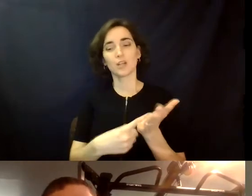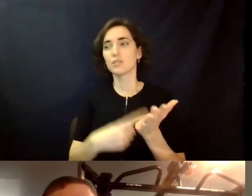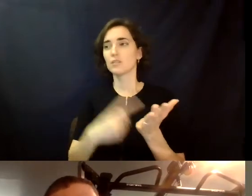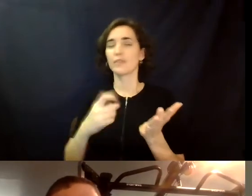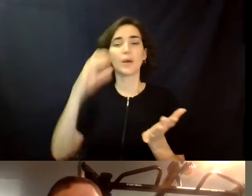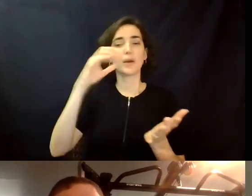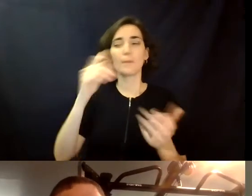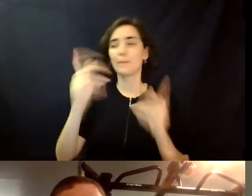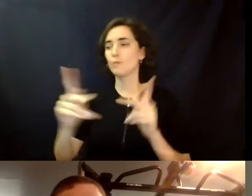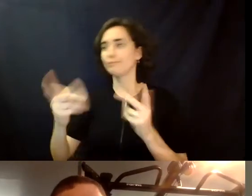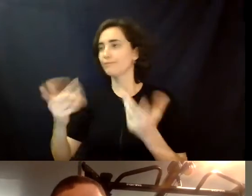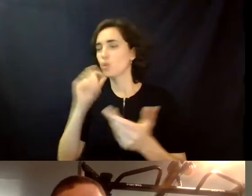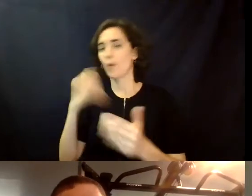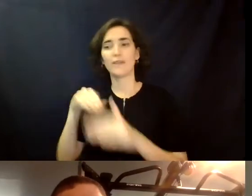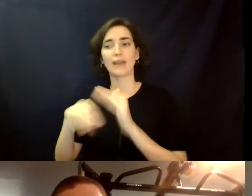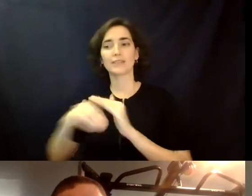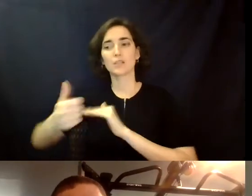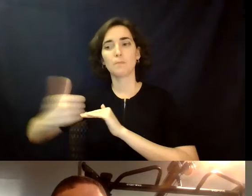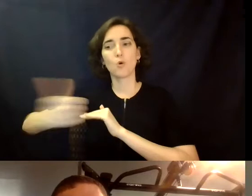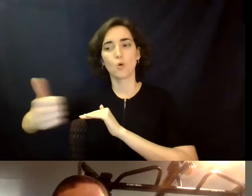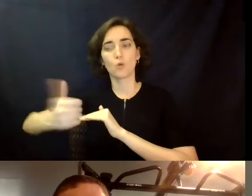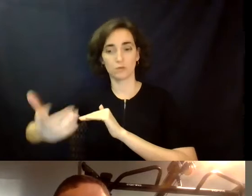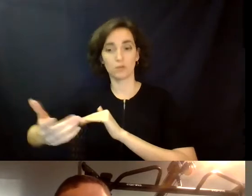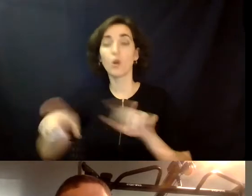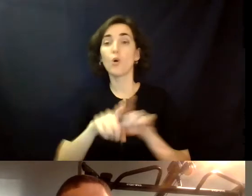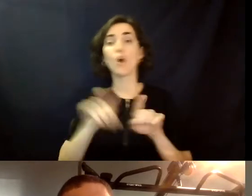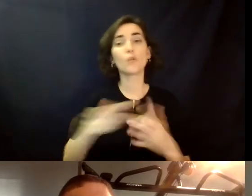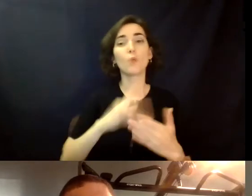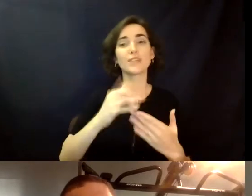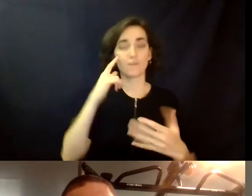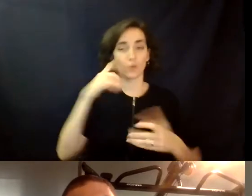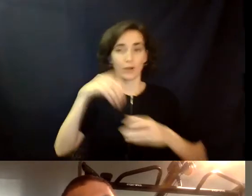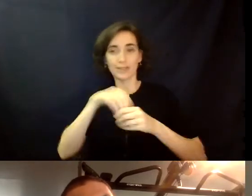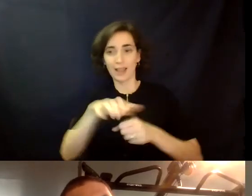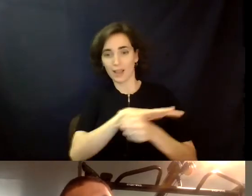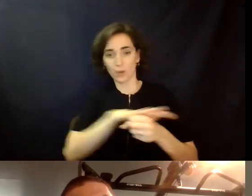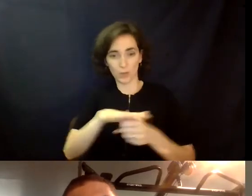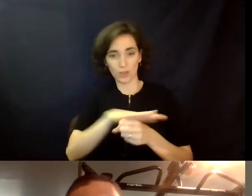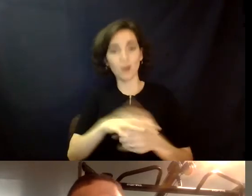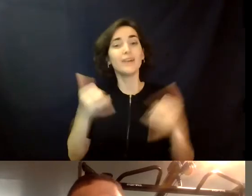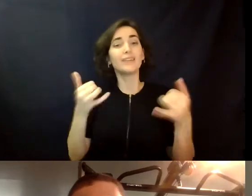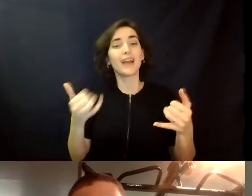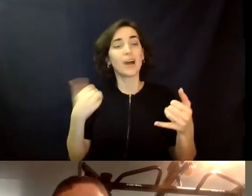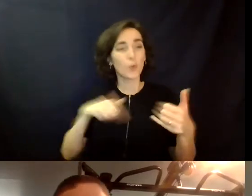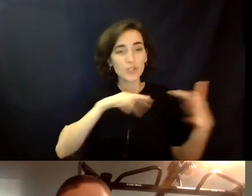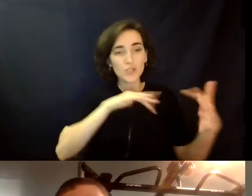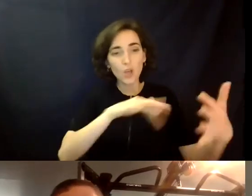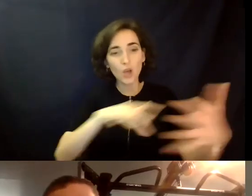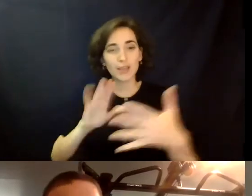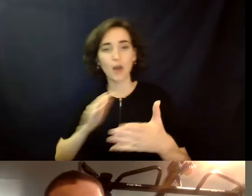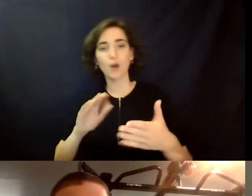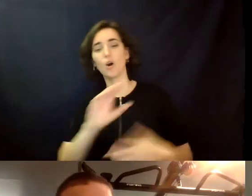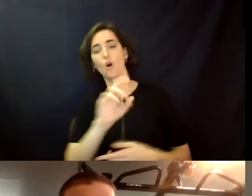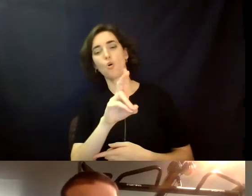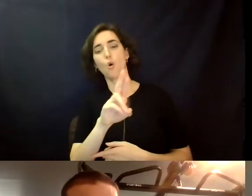And the other project we have on the inner ring of our area, we're looking at, we're currently conducting a study on our urban transit